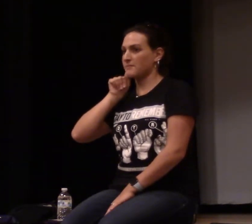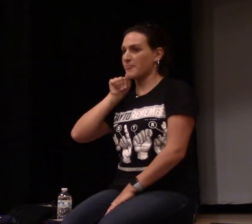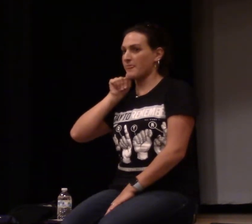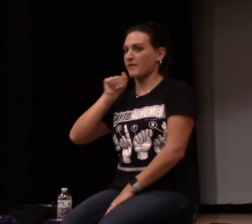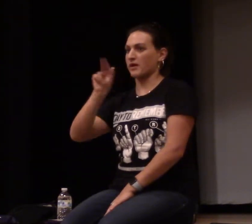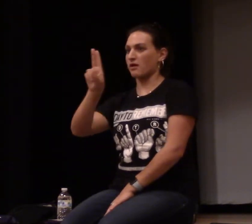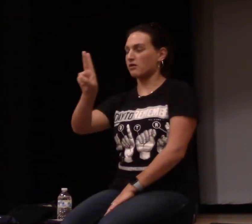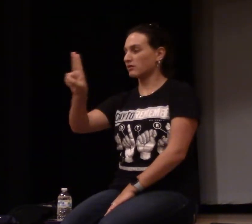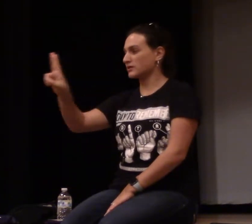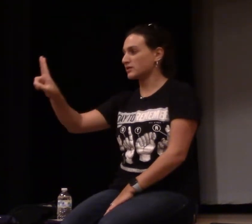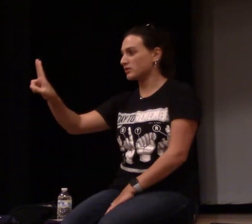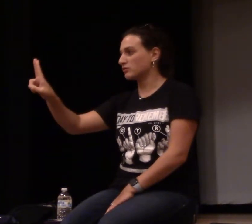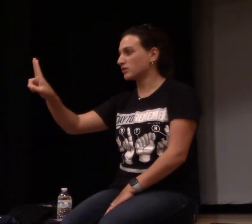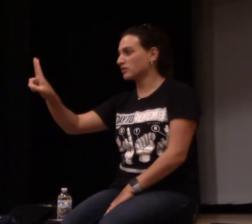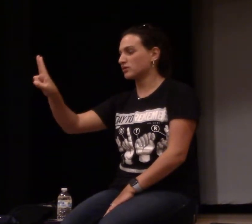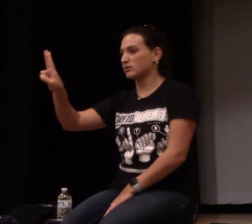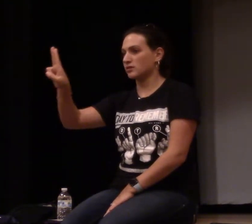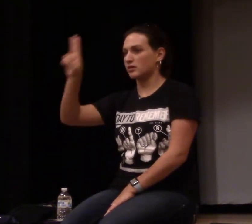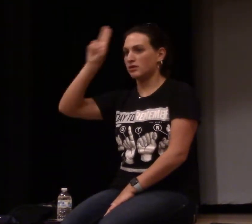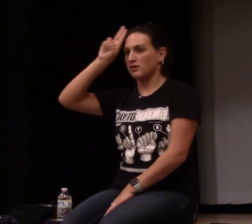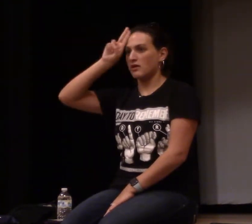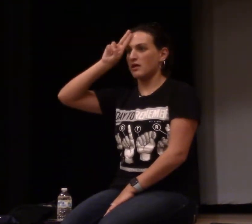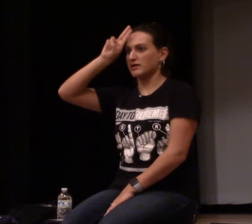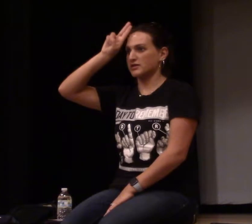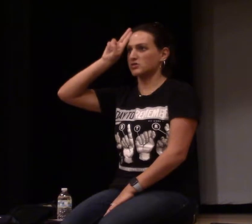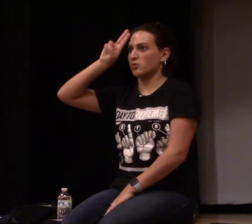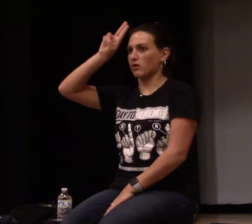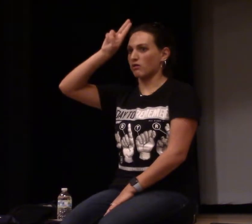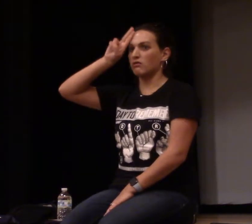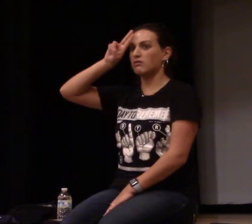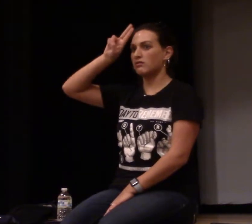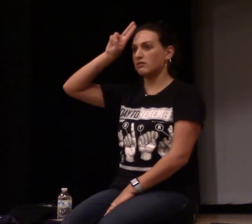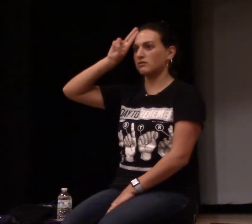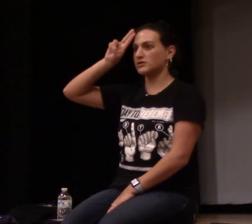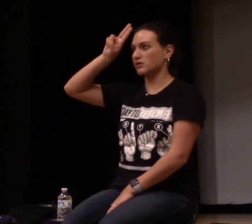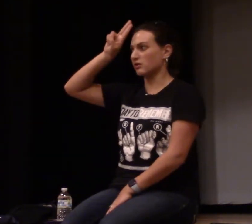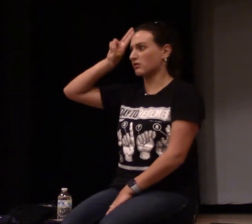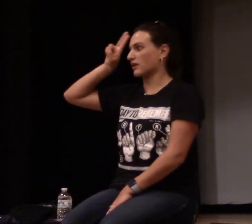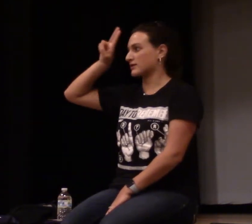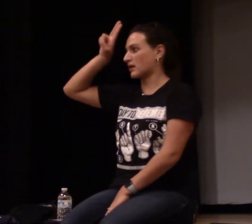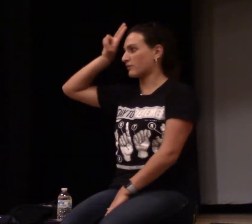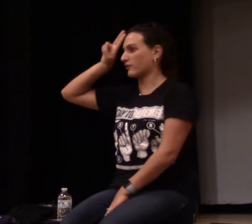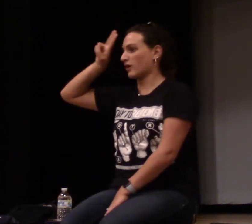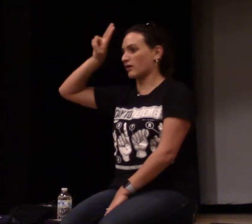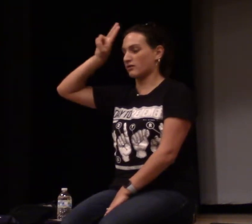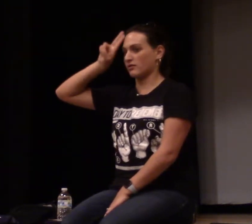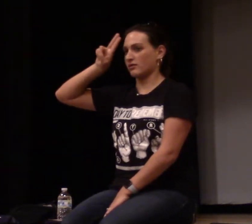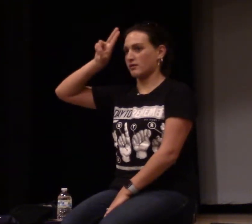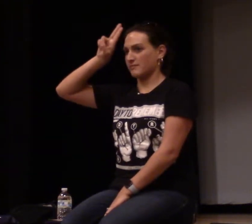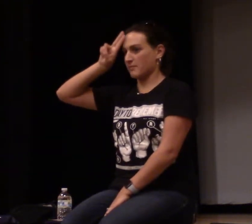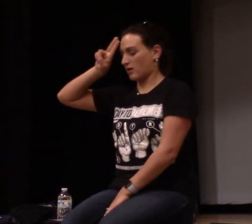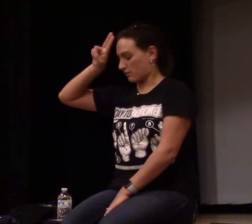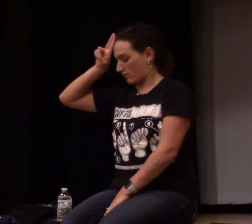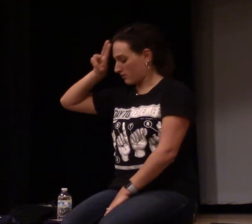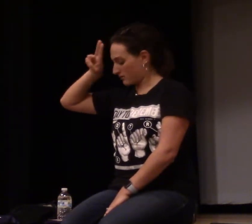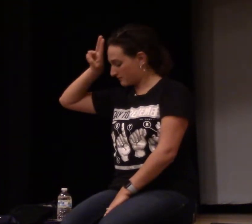And then uncle is you, and it's a swirl or a circle on top of your head. Uncle.